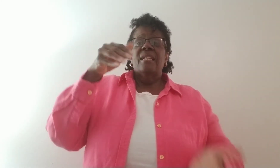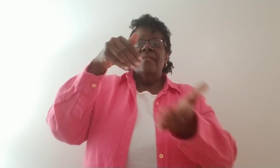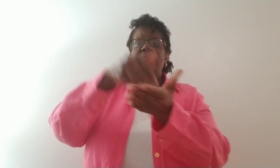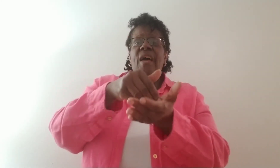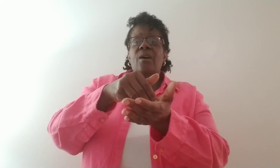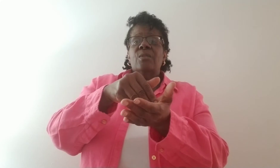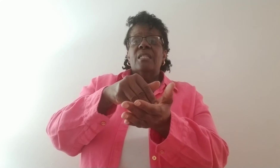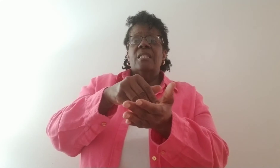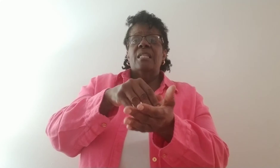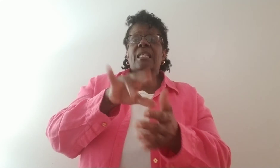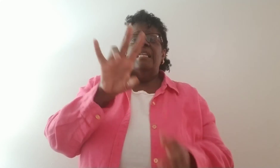6,000,